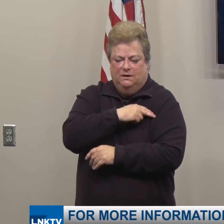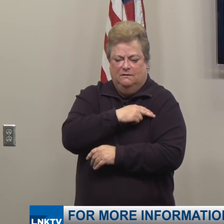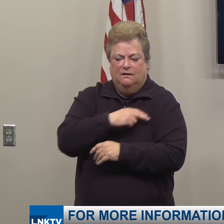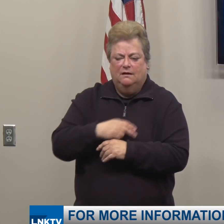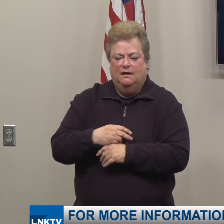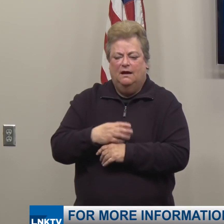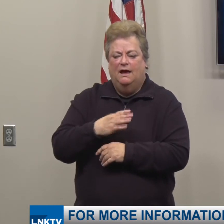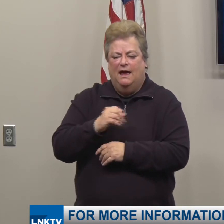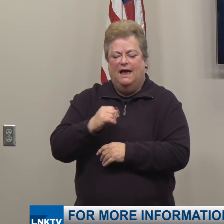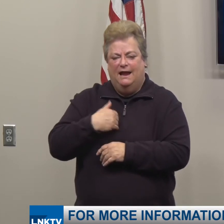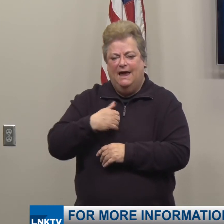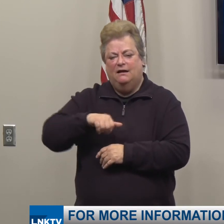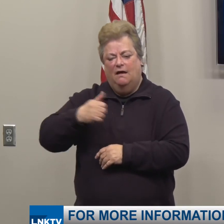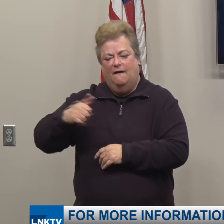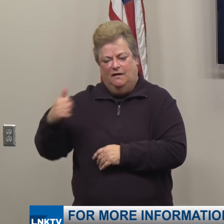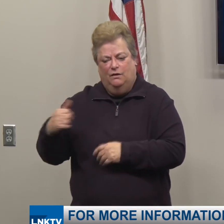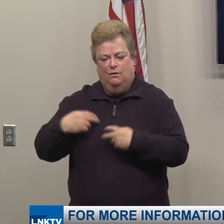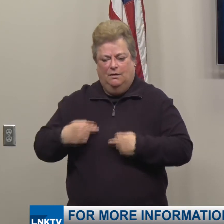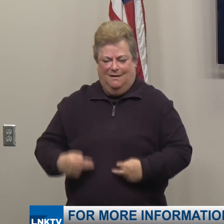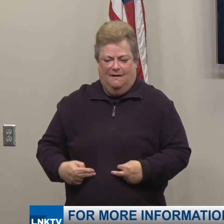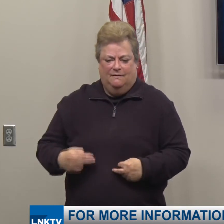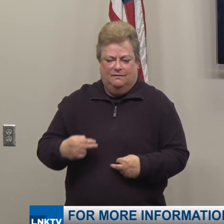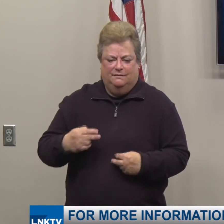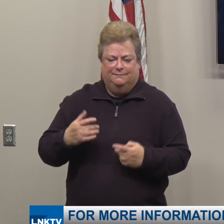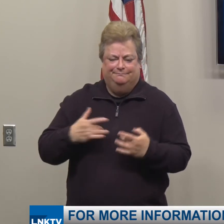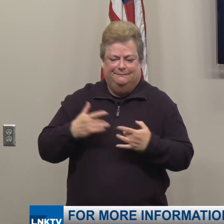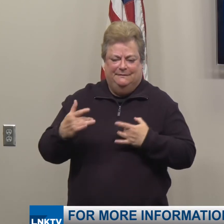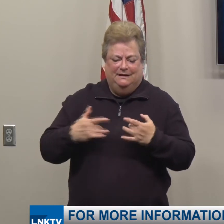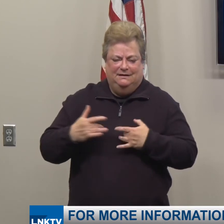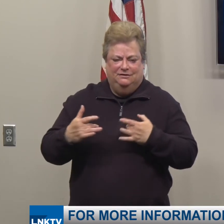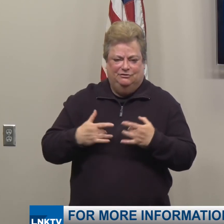had underlying health conditions.